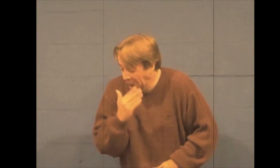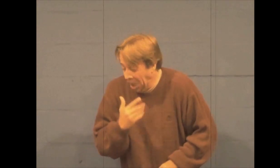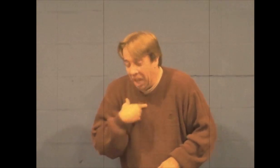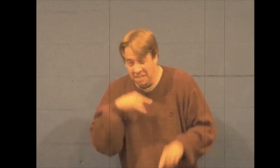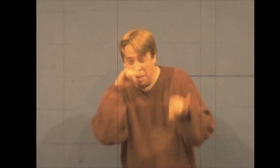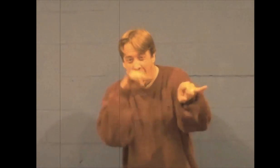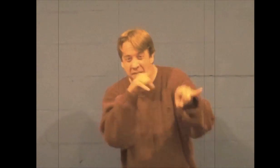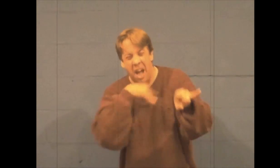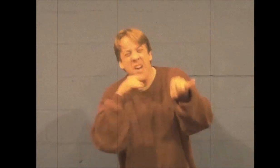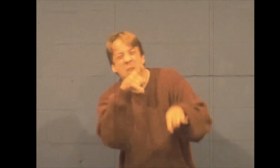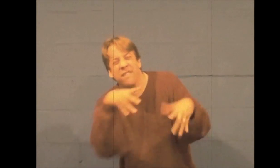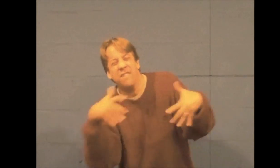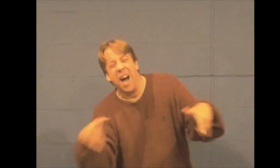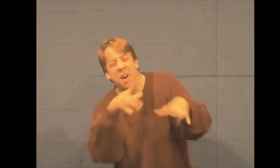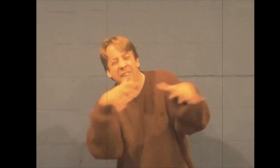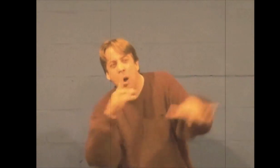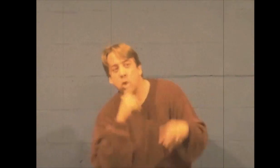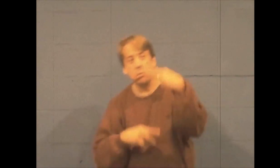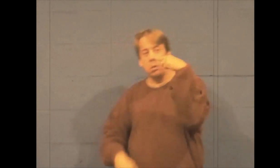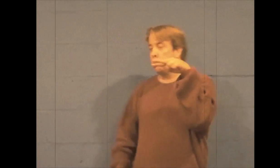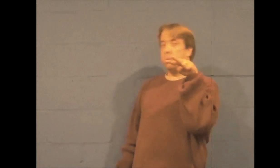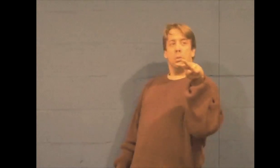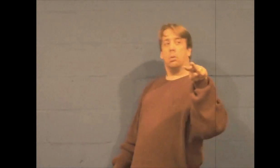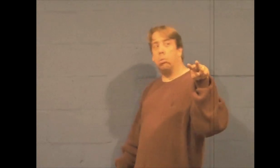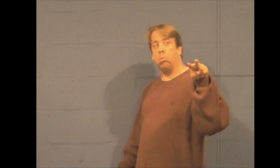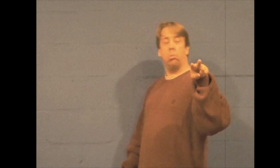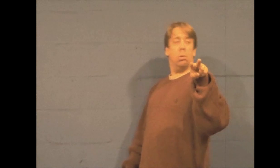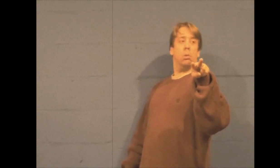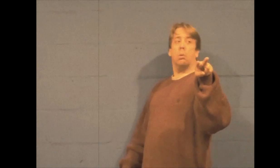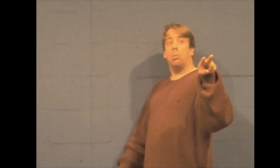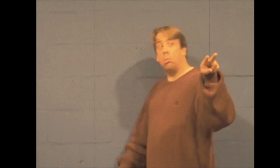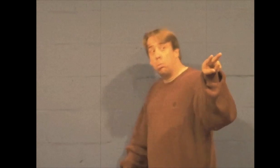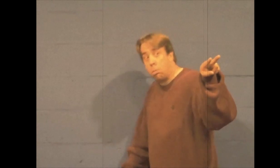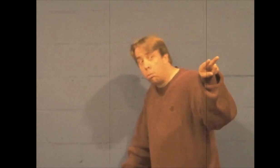Then I started to laugh at him. Hey, fatso!